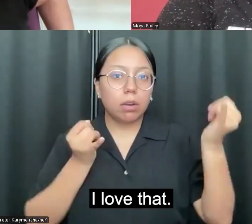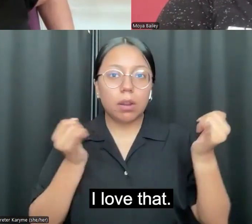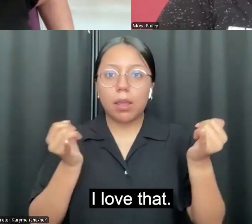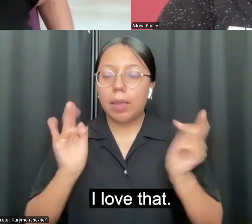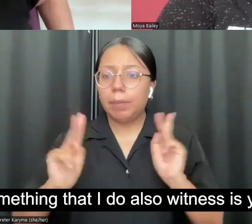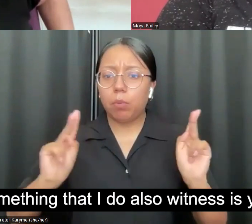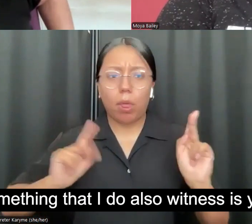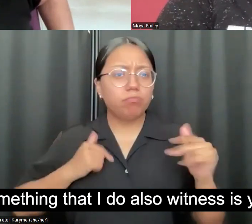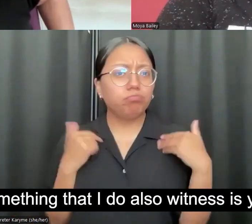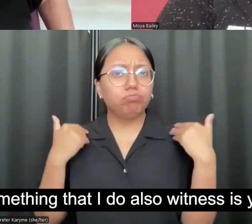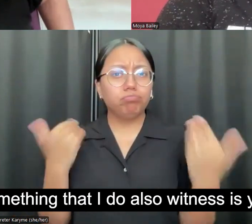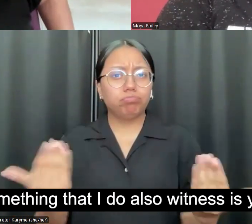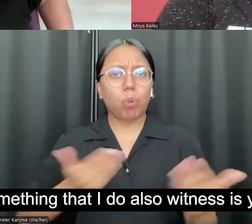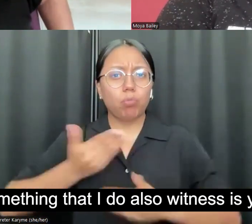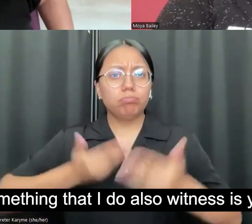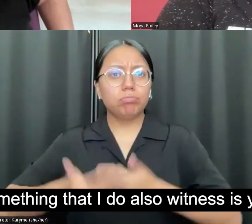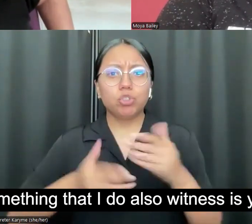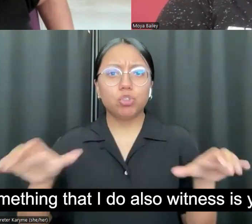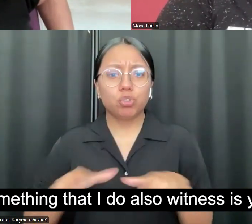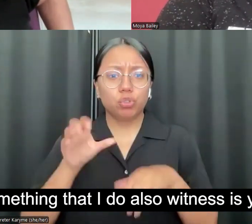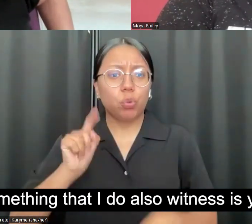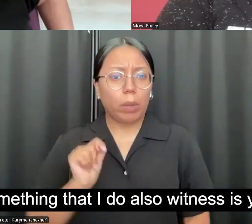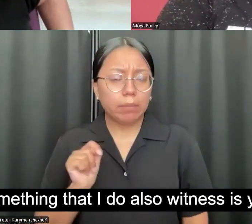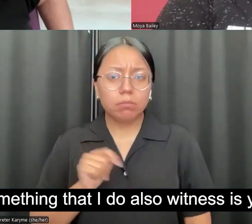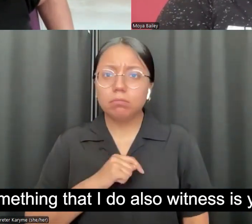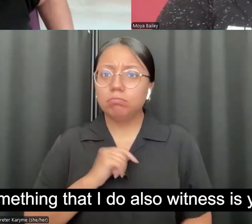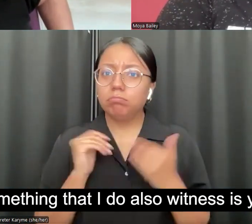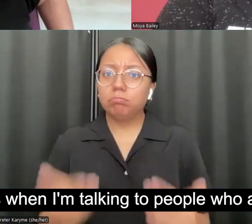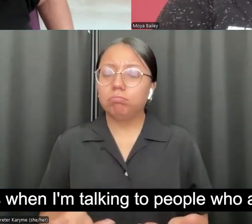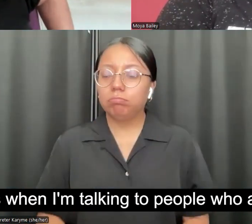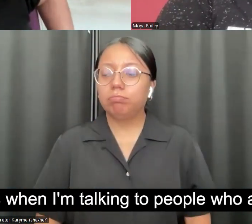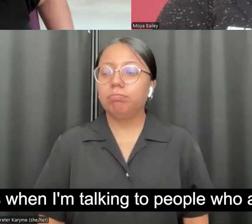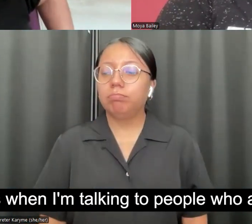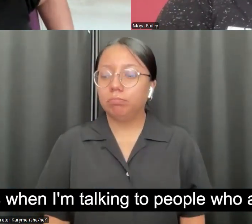that. And something that I do also witness is,